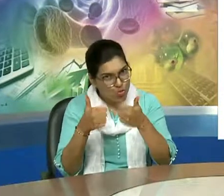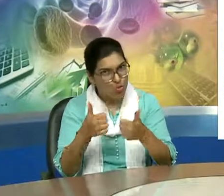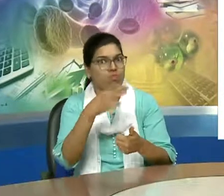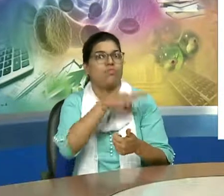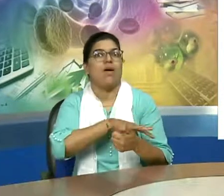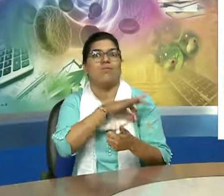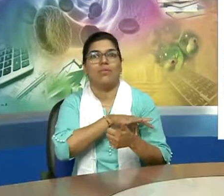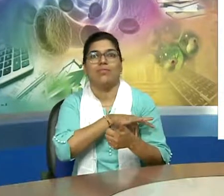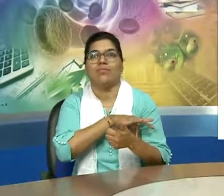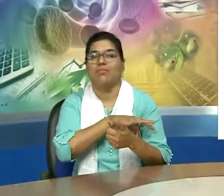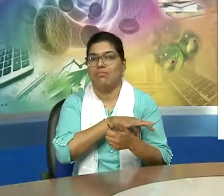they also get affected.